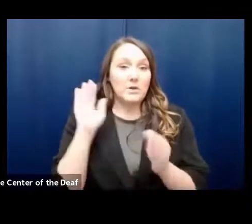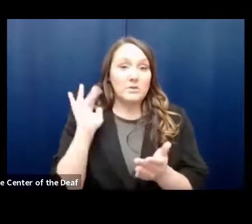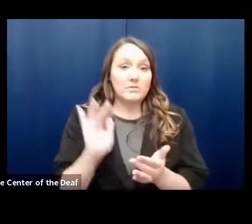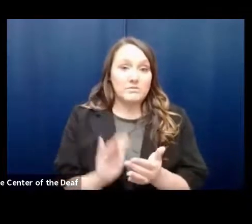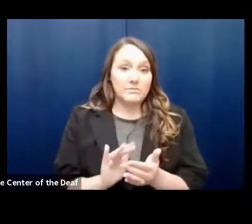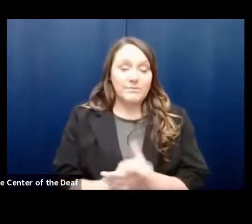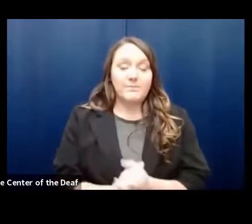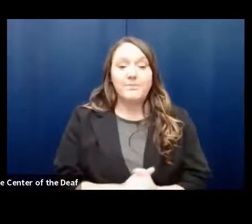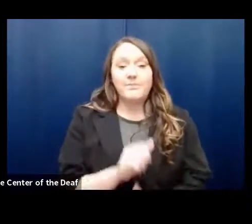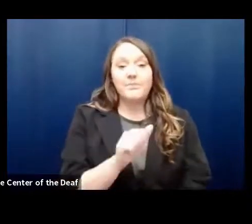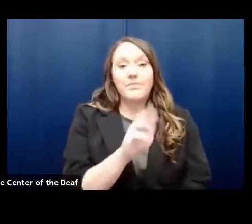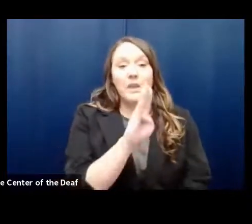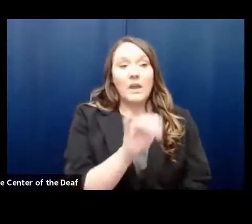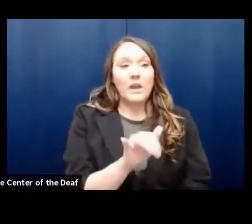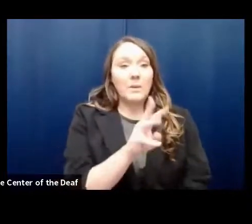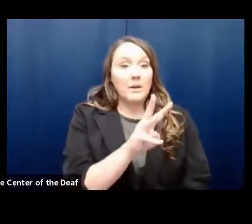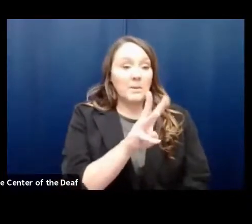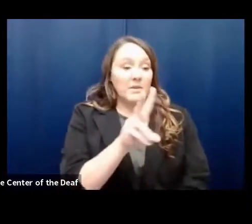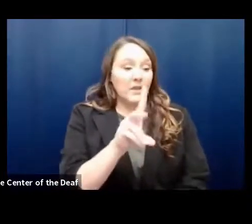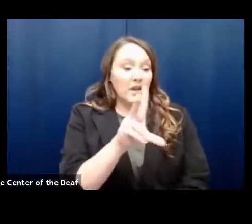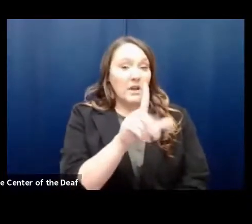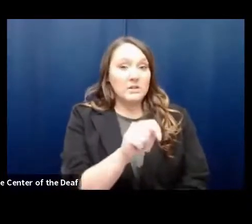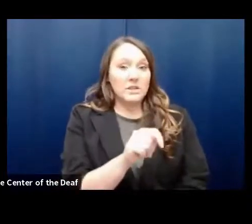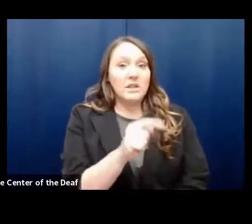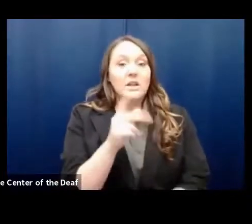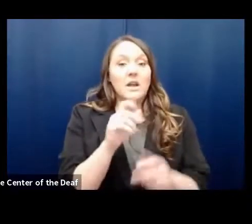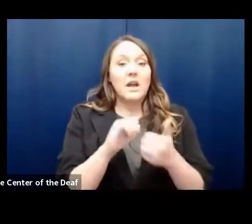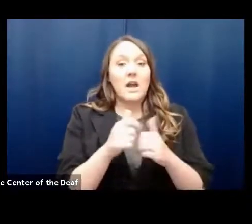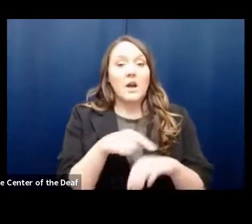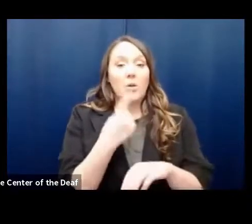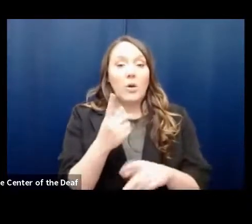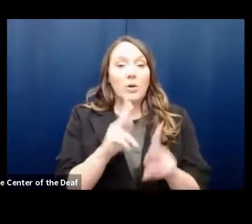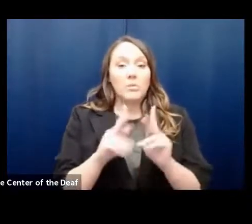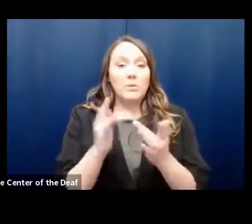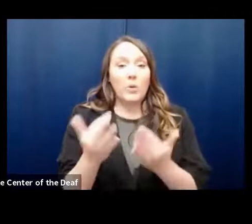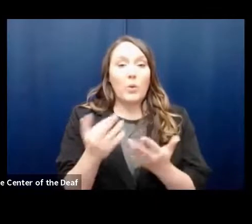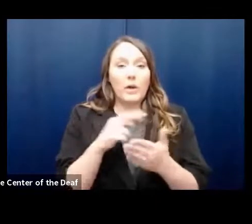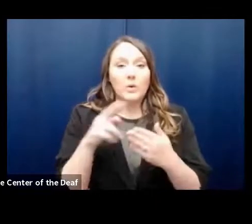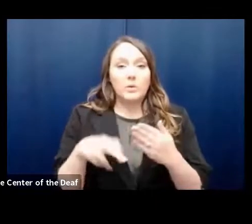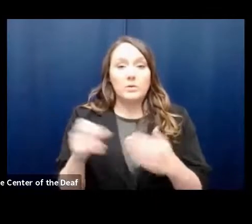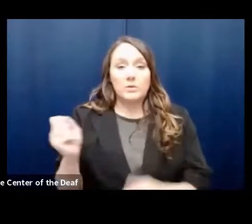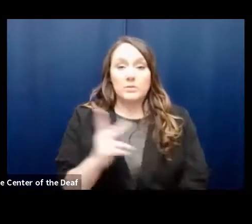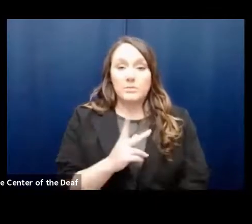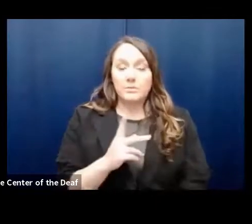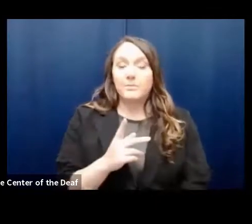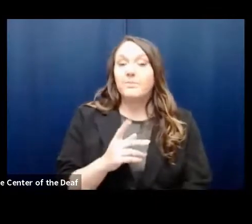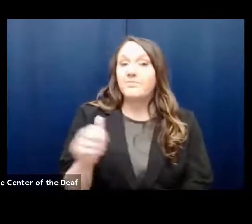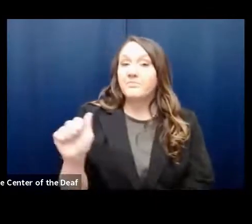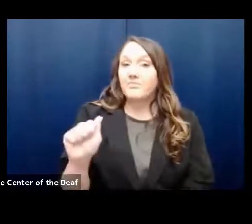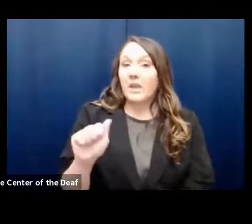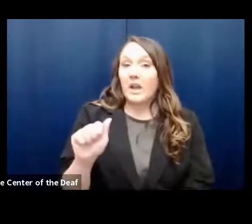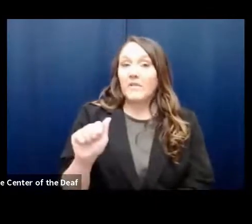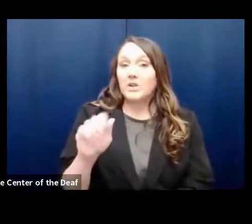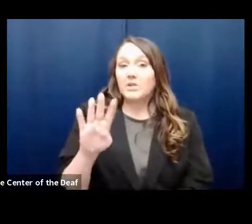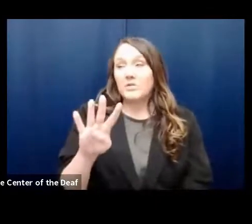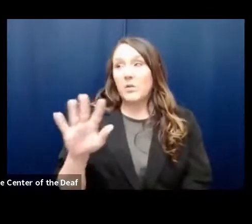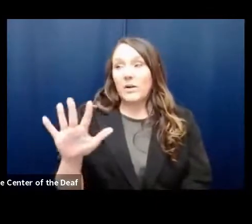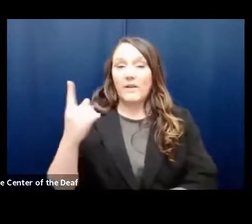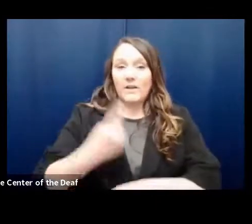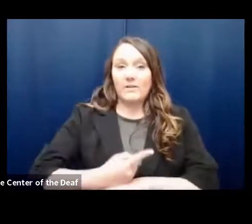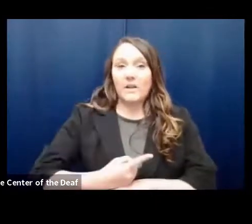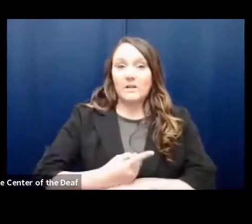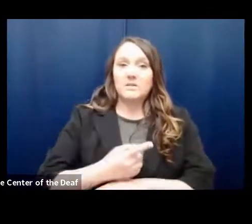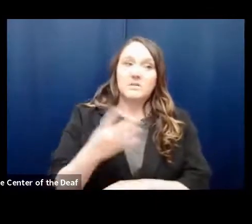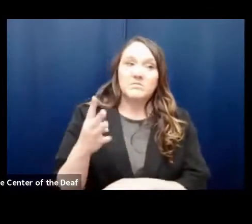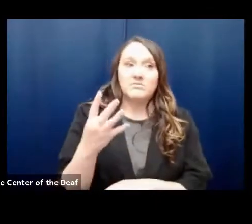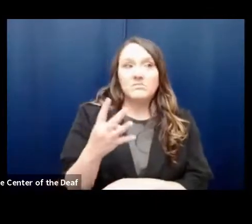with WVLT, how long are people waiting for their COVID test results? The average in the community at this point is 4 to 5 days, and